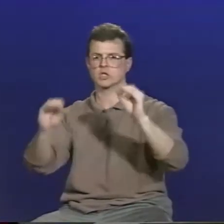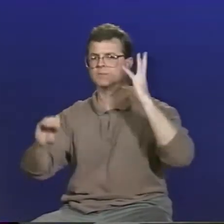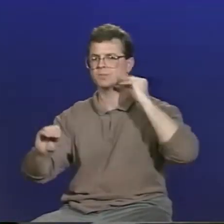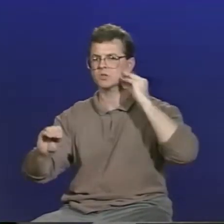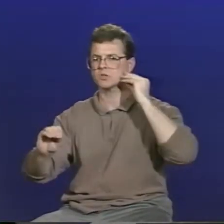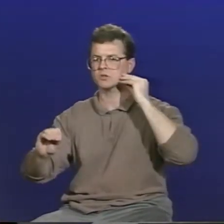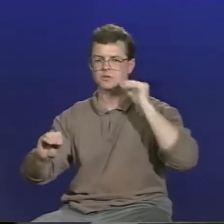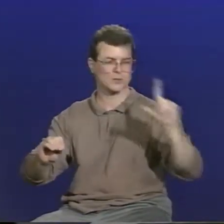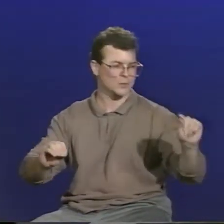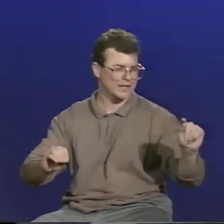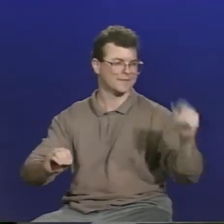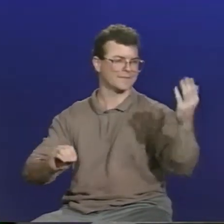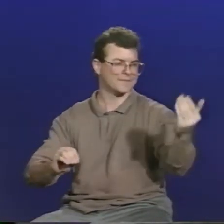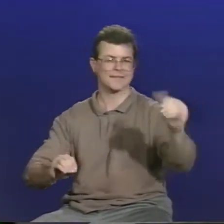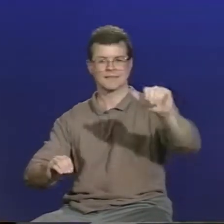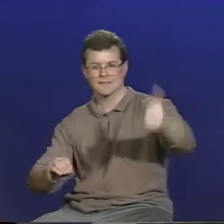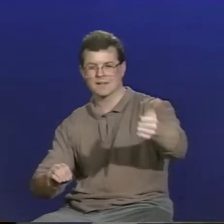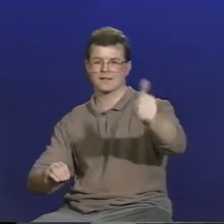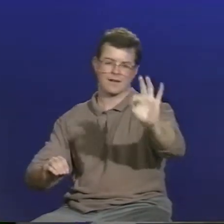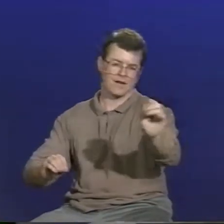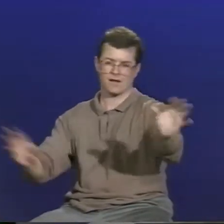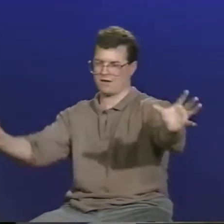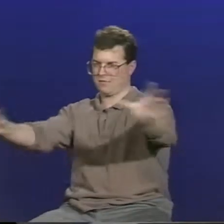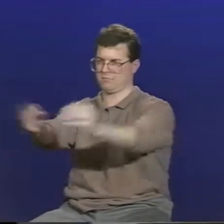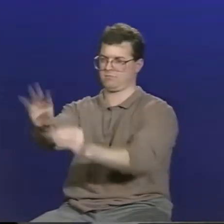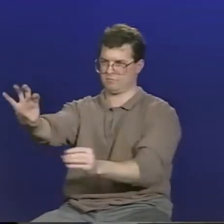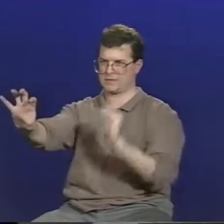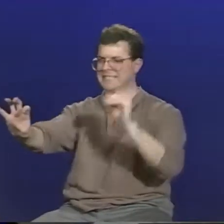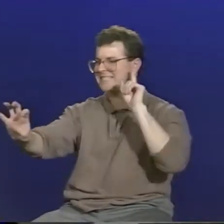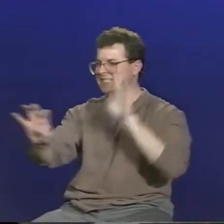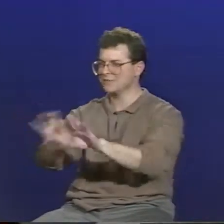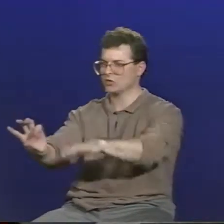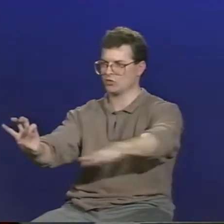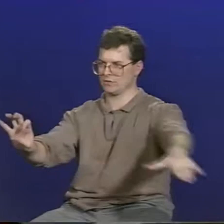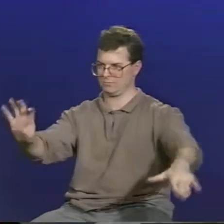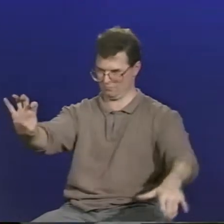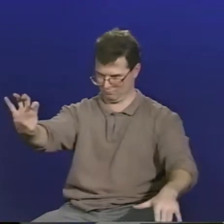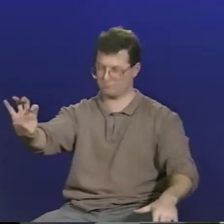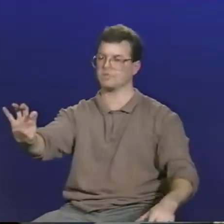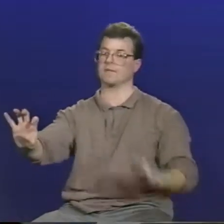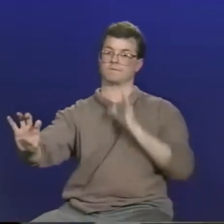And among that group, they had between them approximately 400 years of collective experience teaching the deaf.